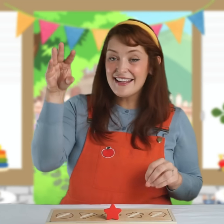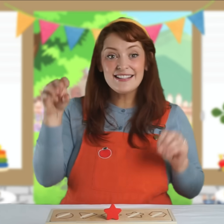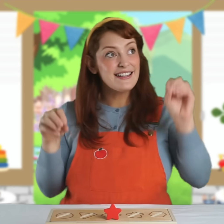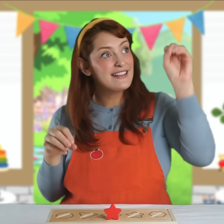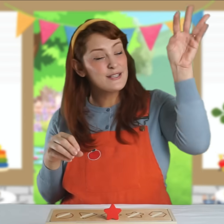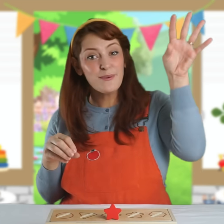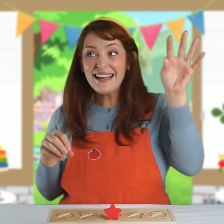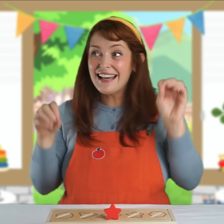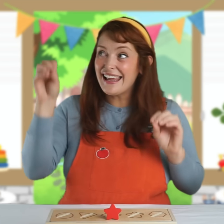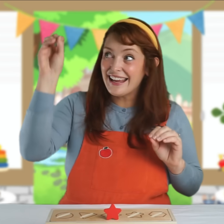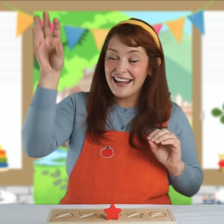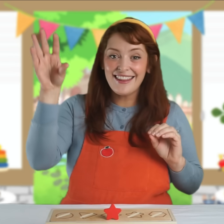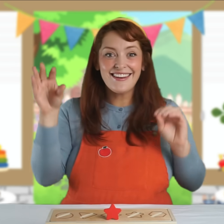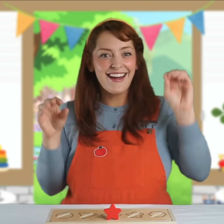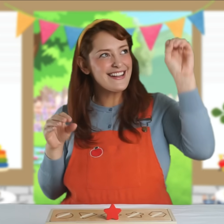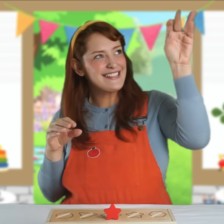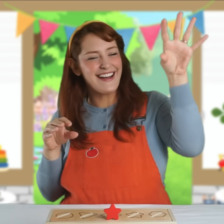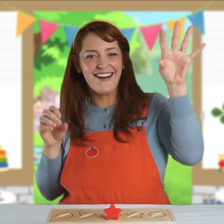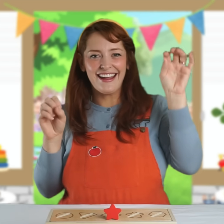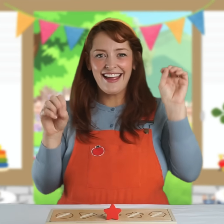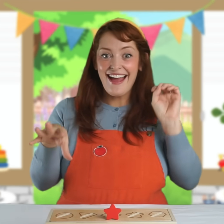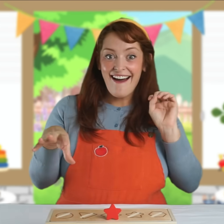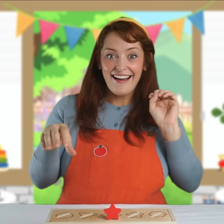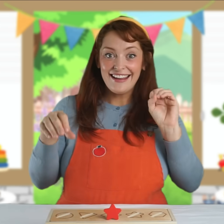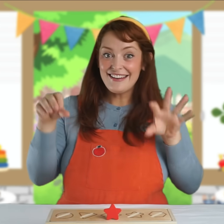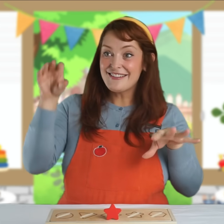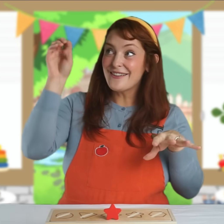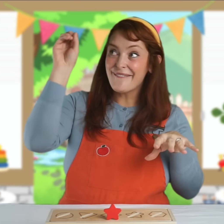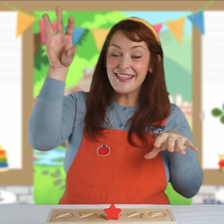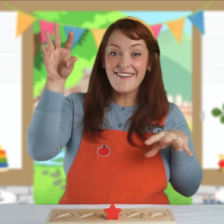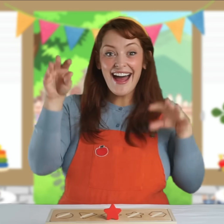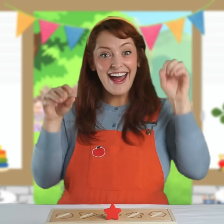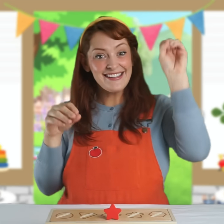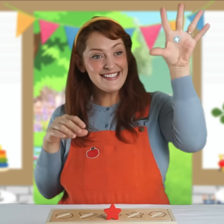this, twinkling in the night sky. Can you do that with your hands?